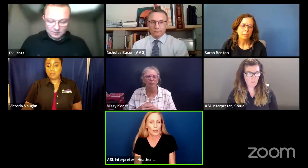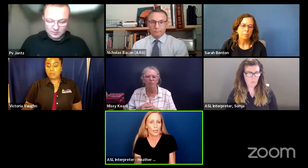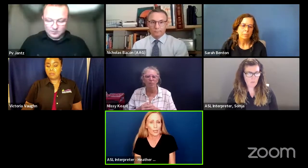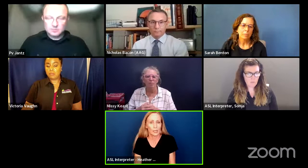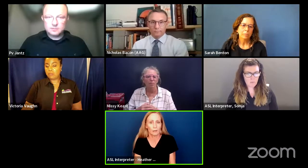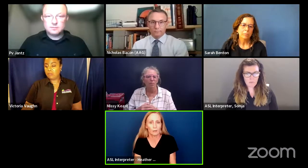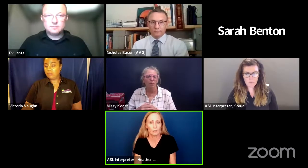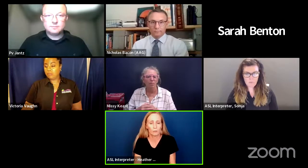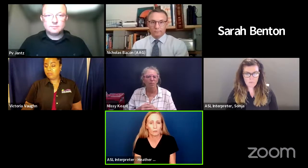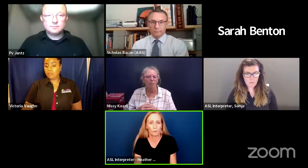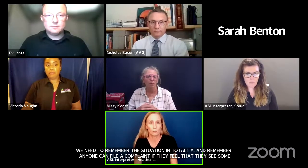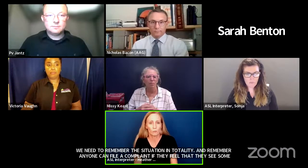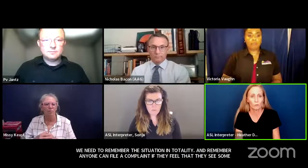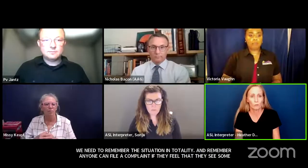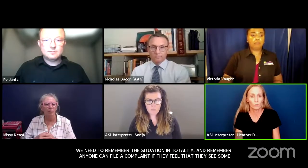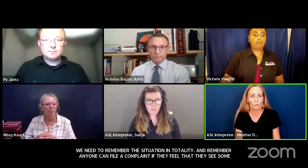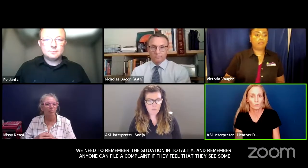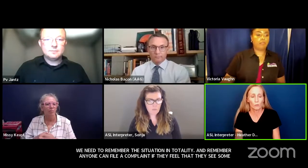did you want to add anything?